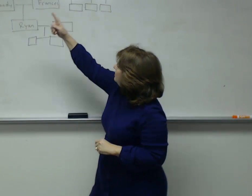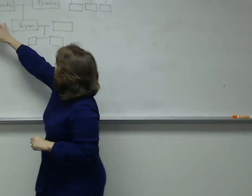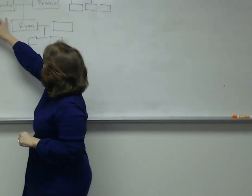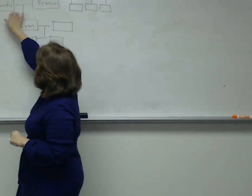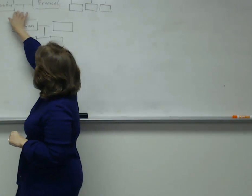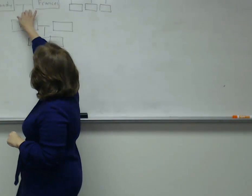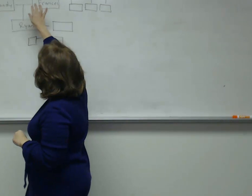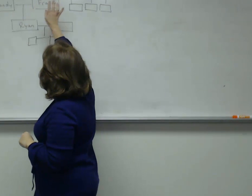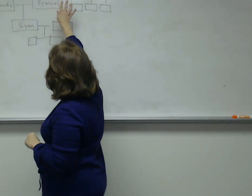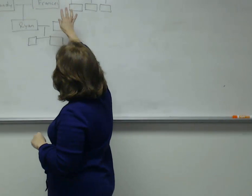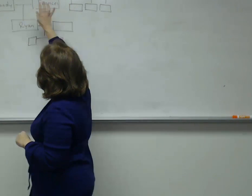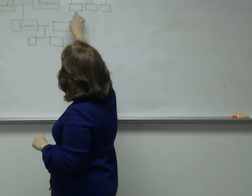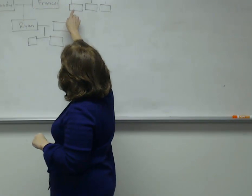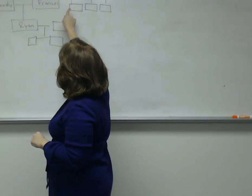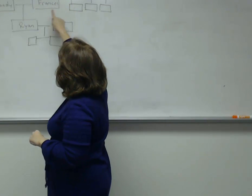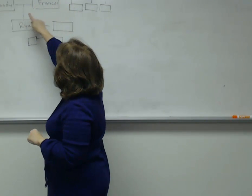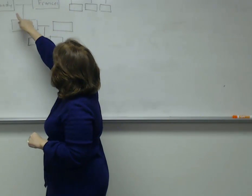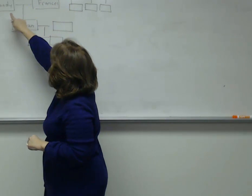here. Alright, so,